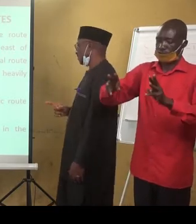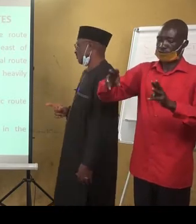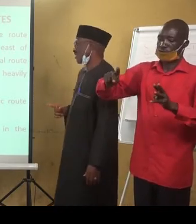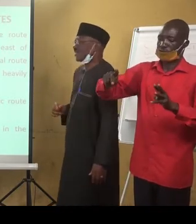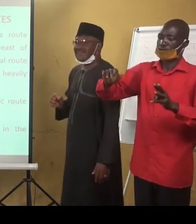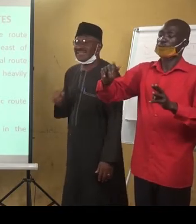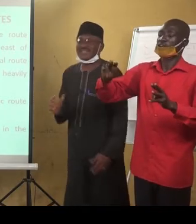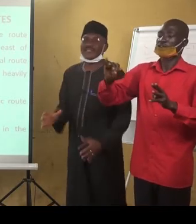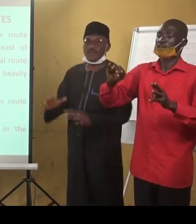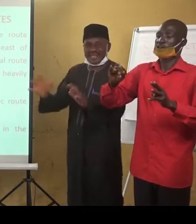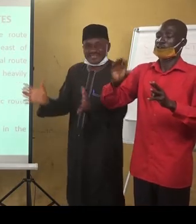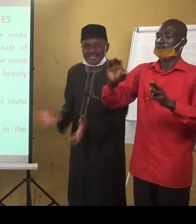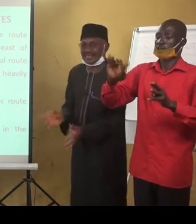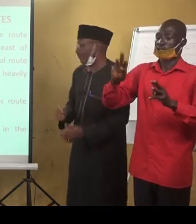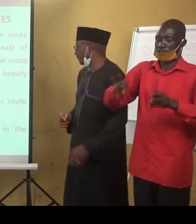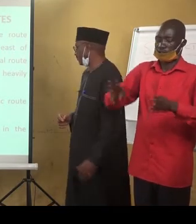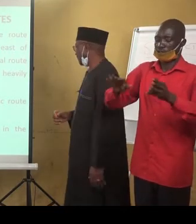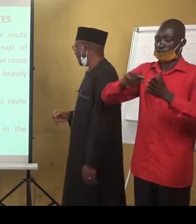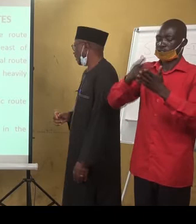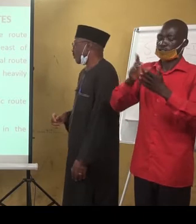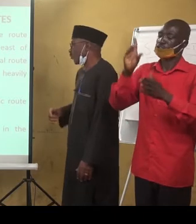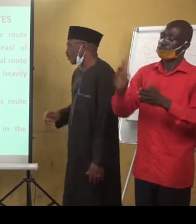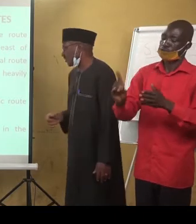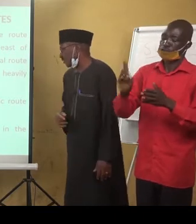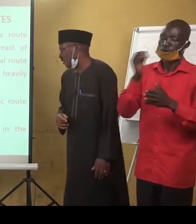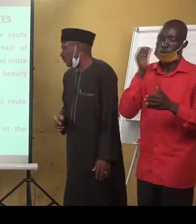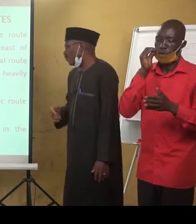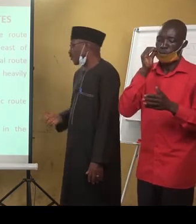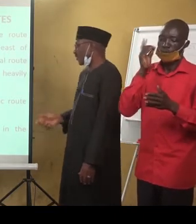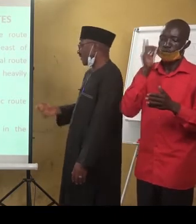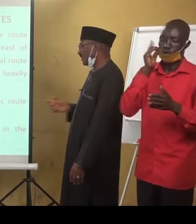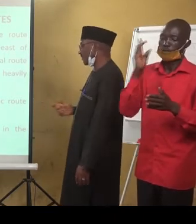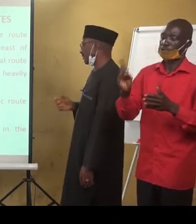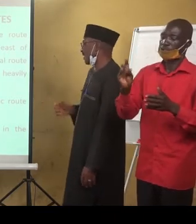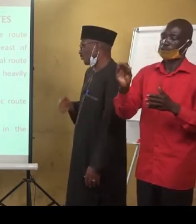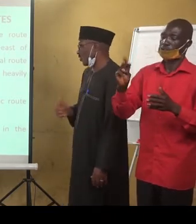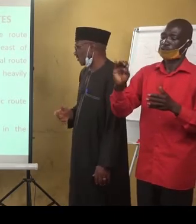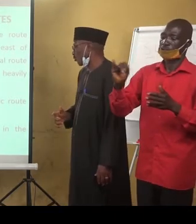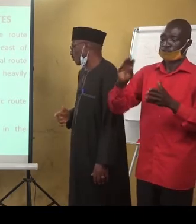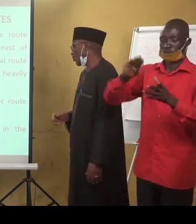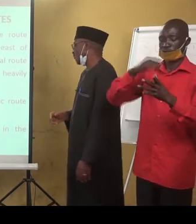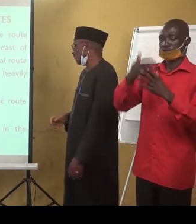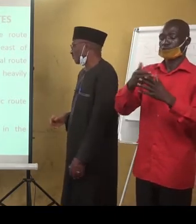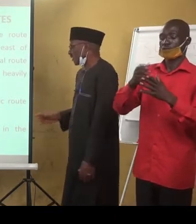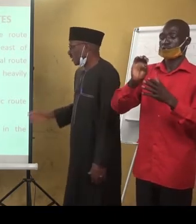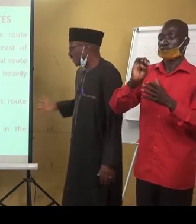route, this is a domestic route between east and west